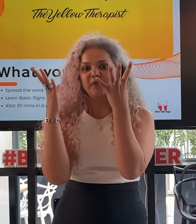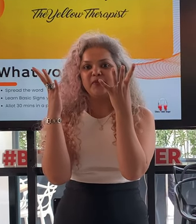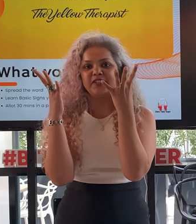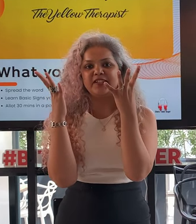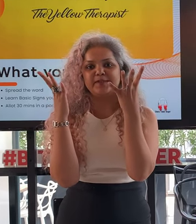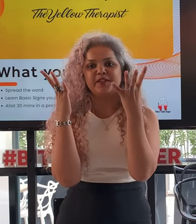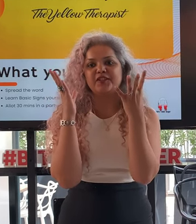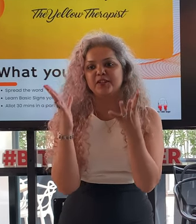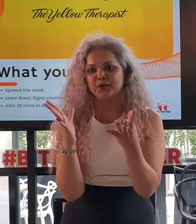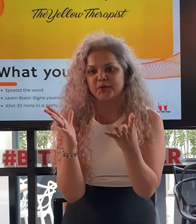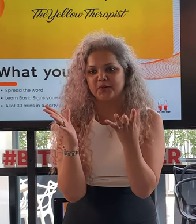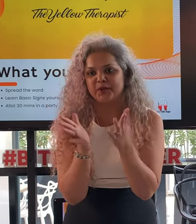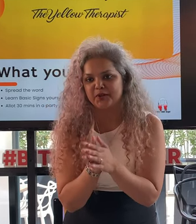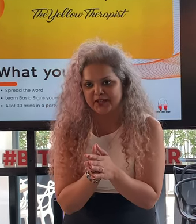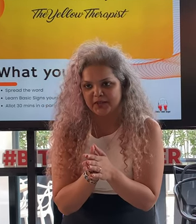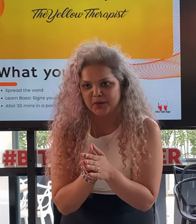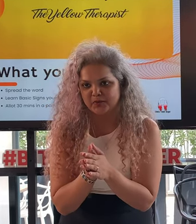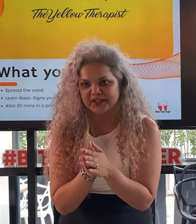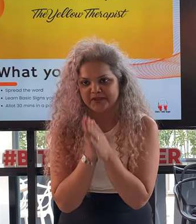Facial expression are so good. Because I grew up with them.